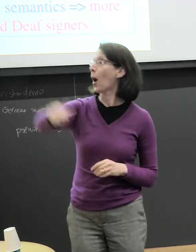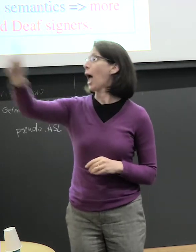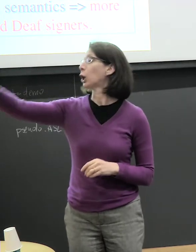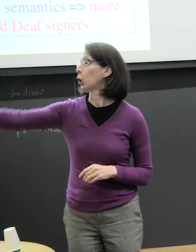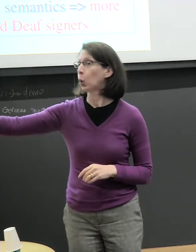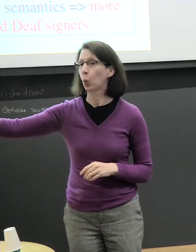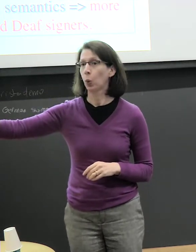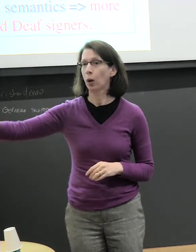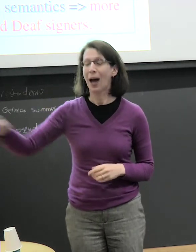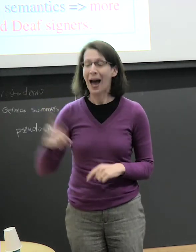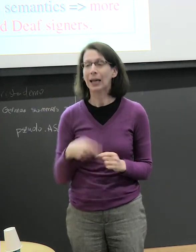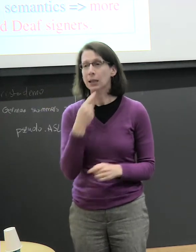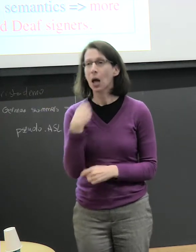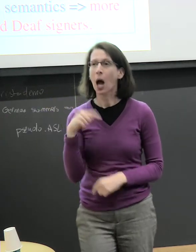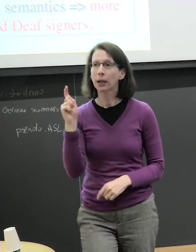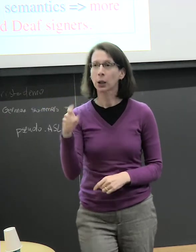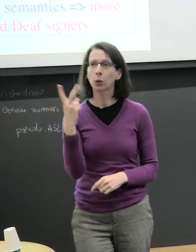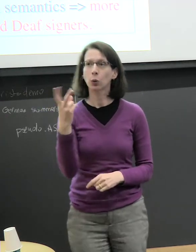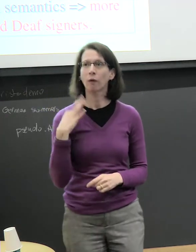volunteers, you and you,